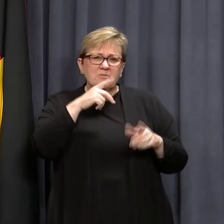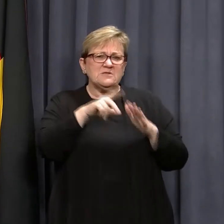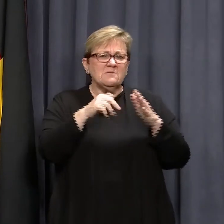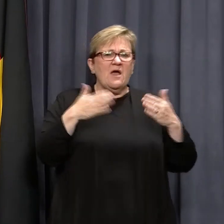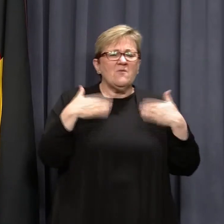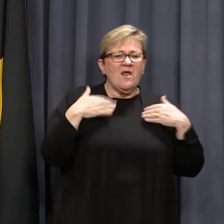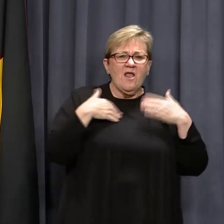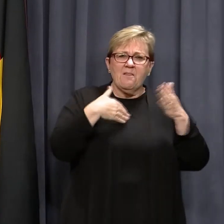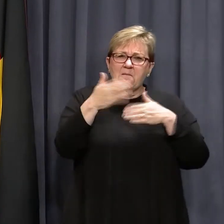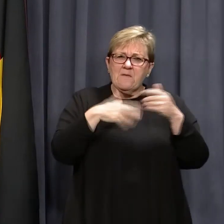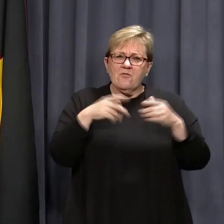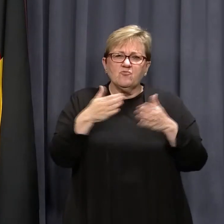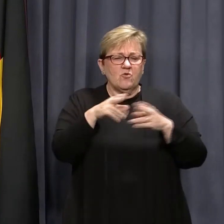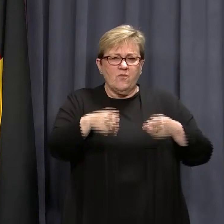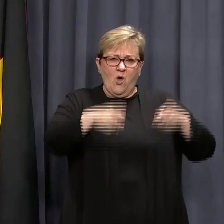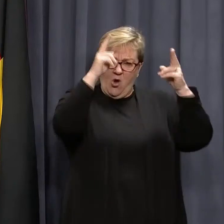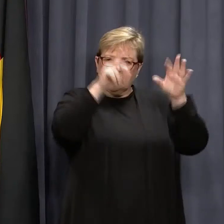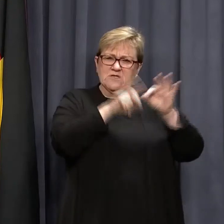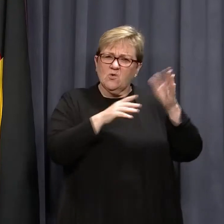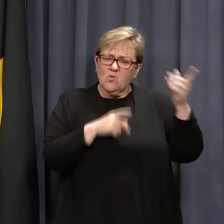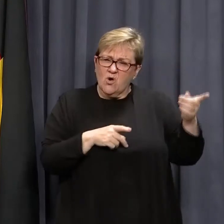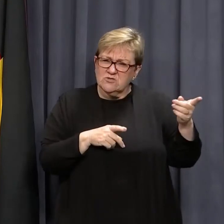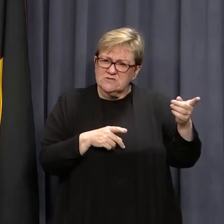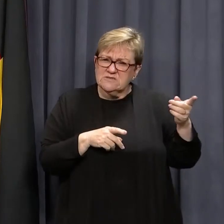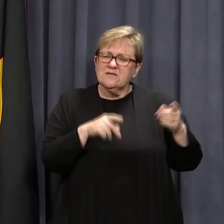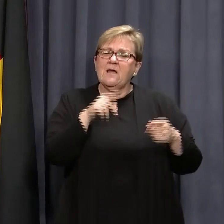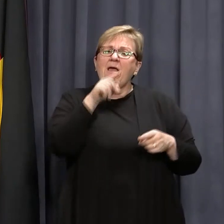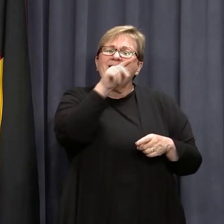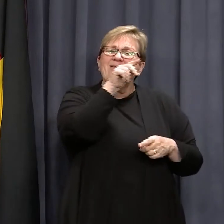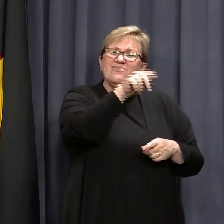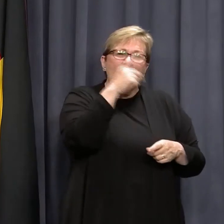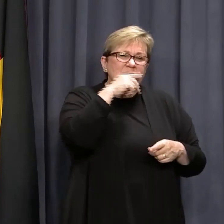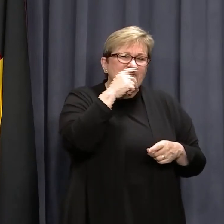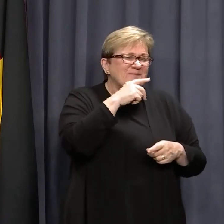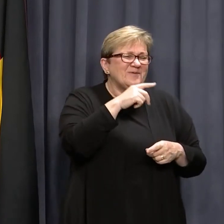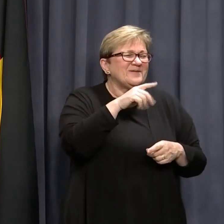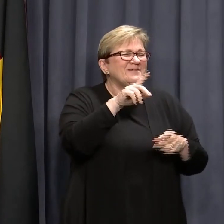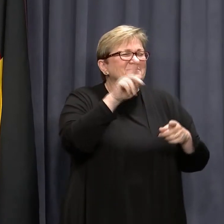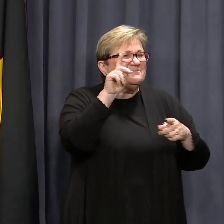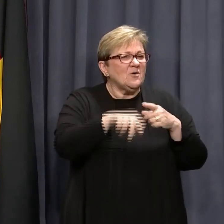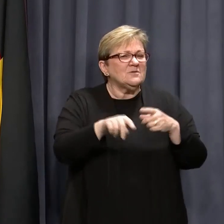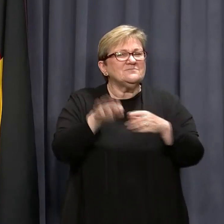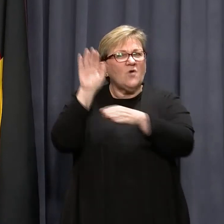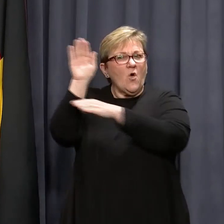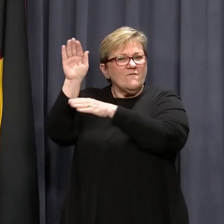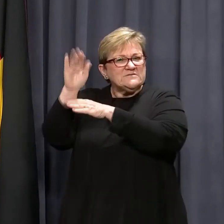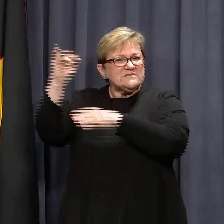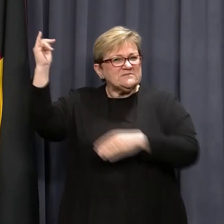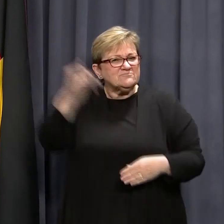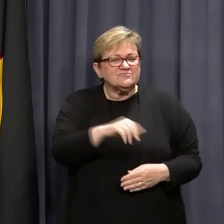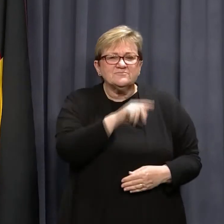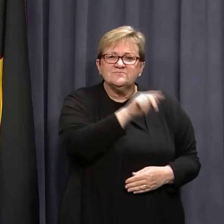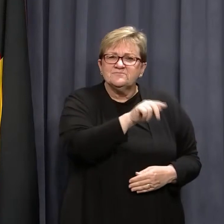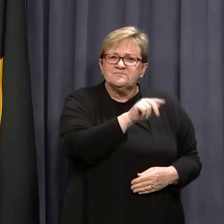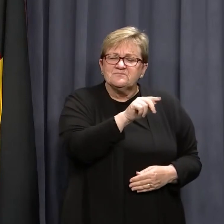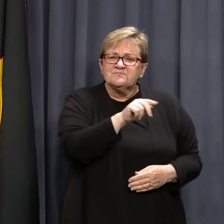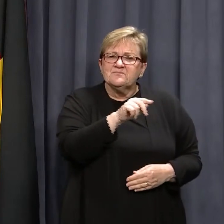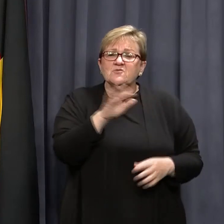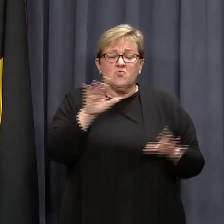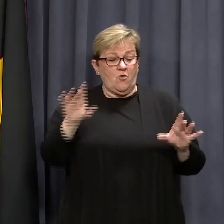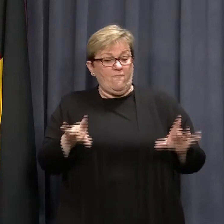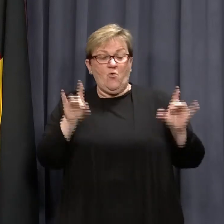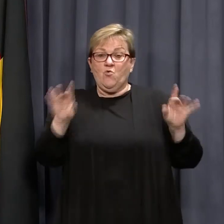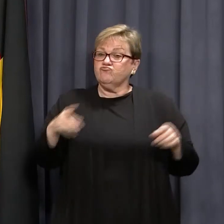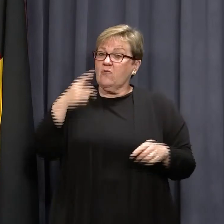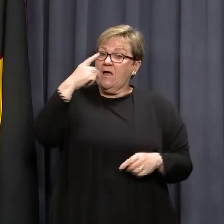Health are managing through our hotel quarantine, but they are dominated almost exclusively by international arrivals. So for